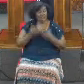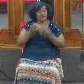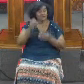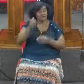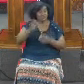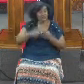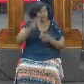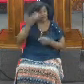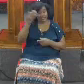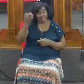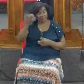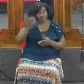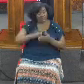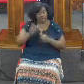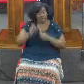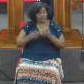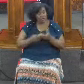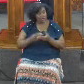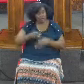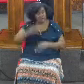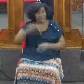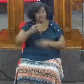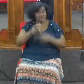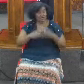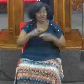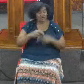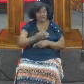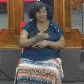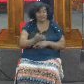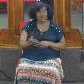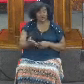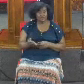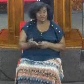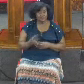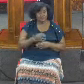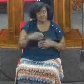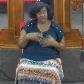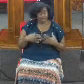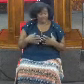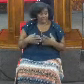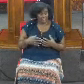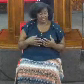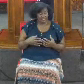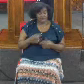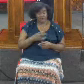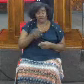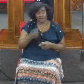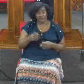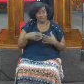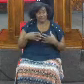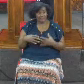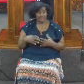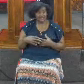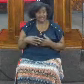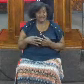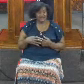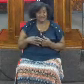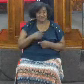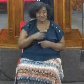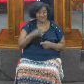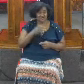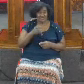Him so that the Holy Spirit of God can use you. I know you might be afraid. I know you might be afraid. But I